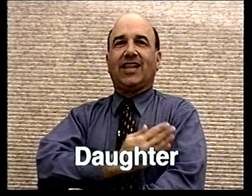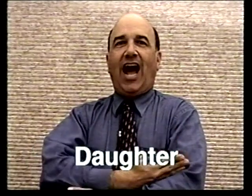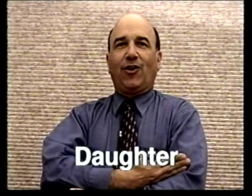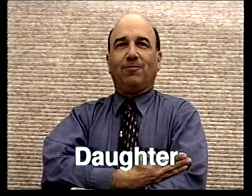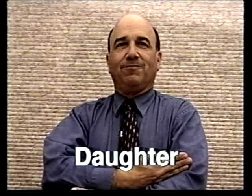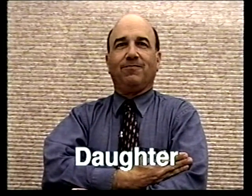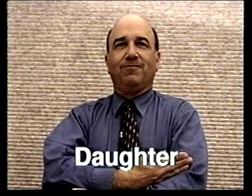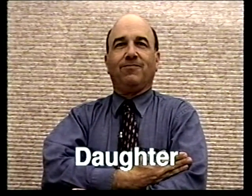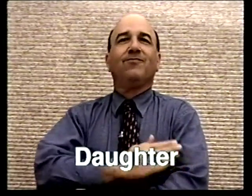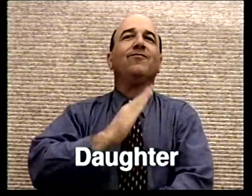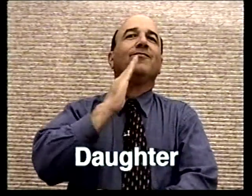daughter,